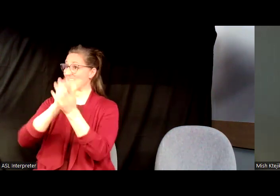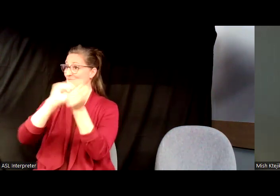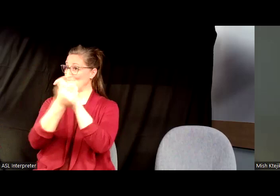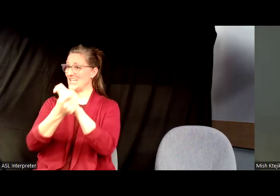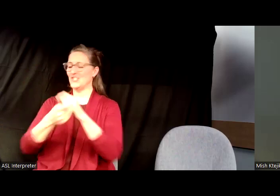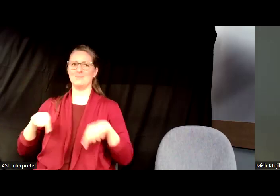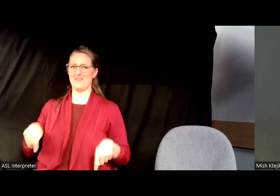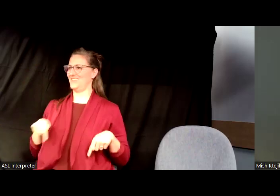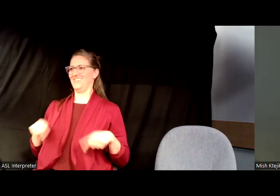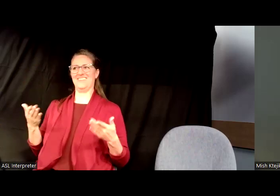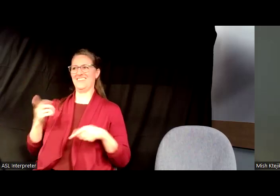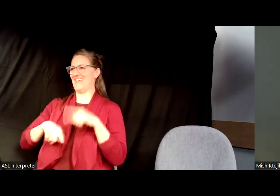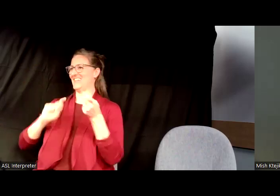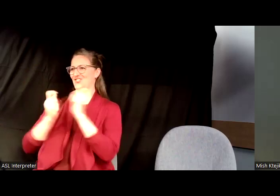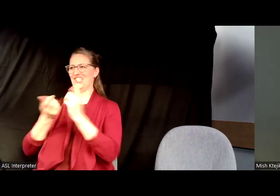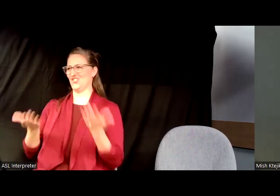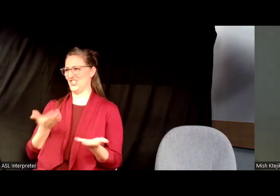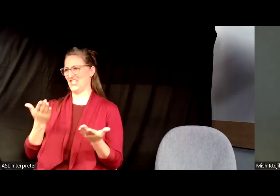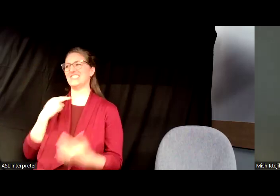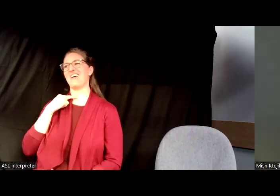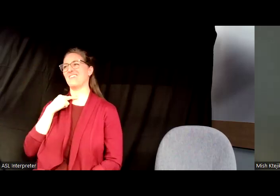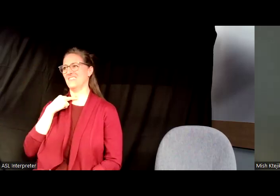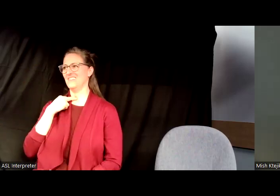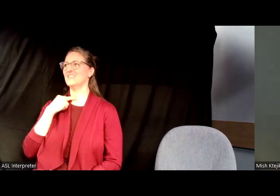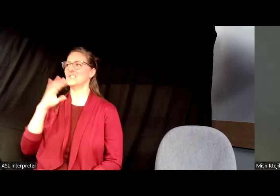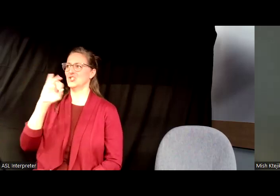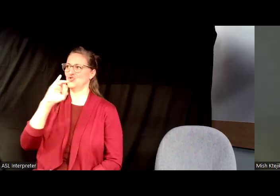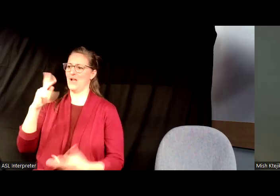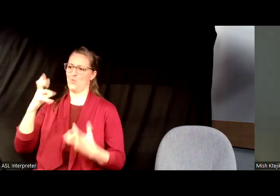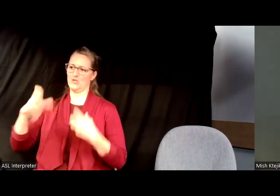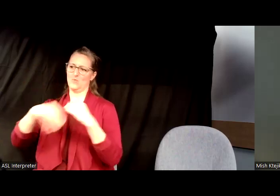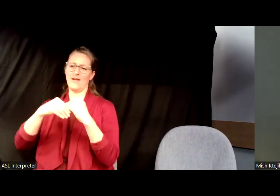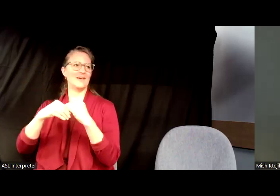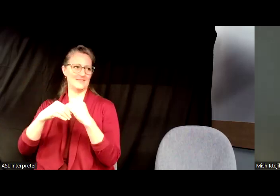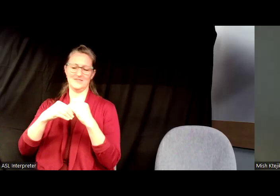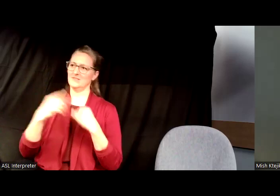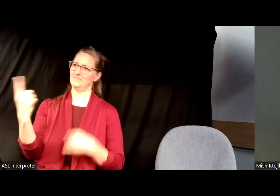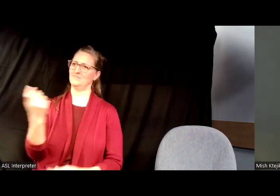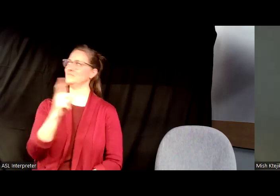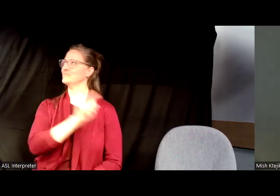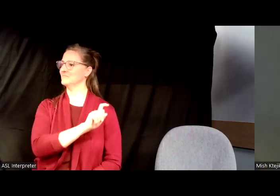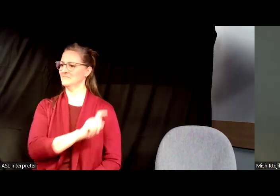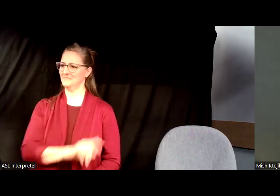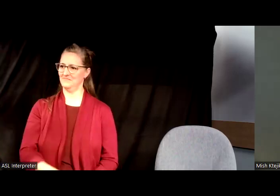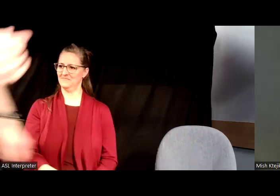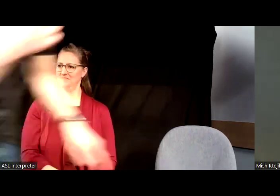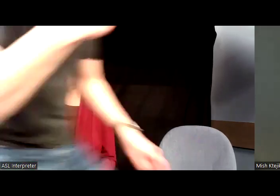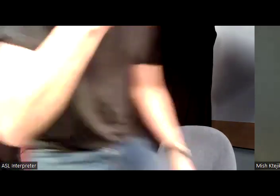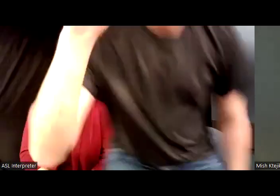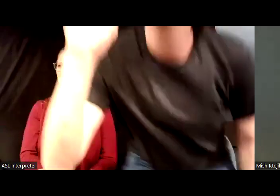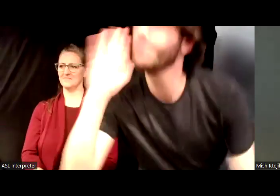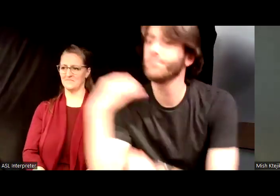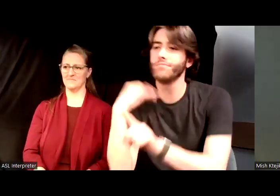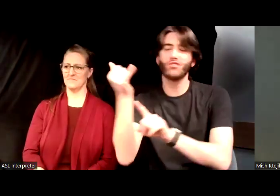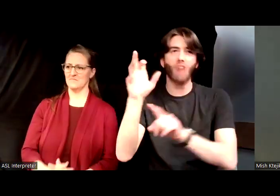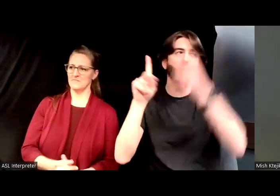not something we can change in rule. We are stuck with what is on that draft. Yes. And Eric said,